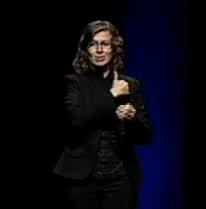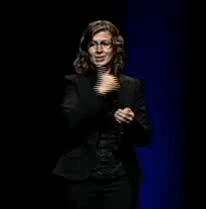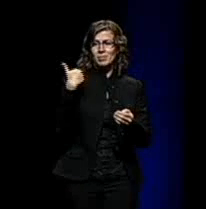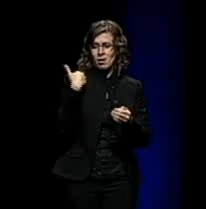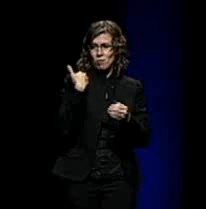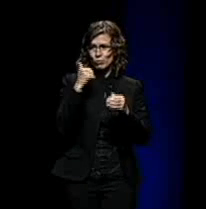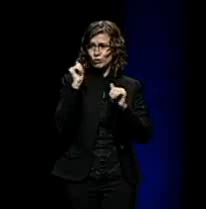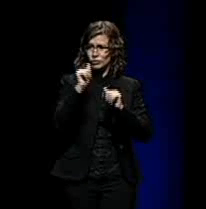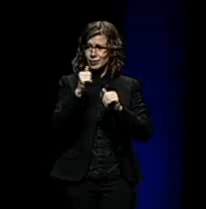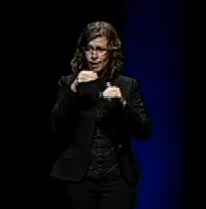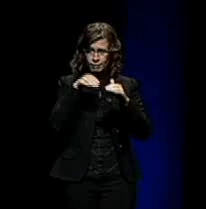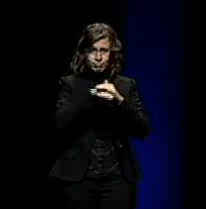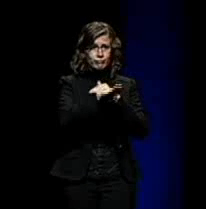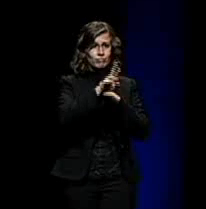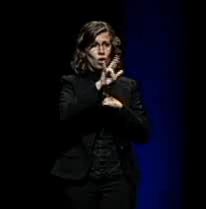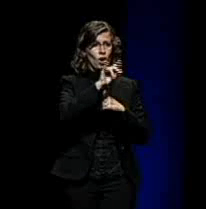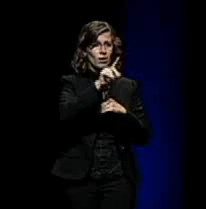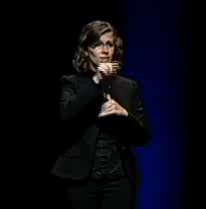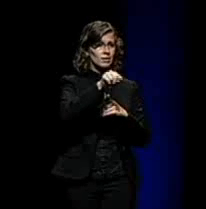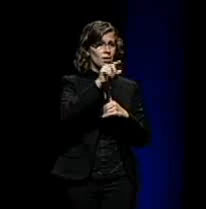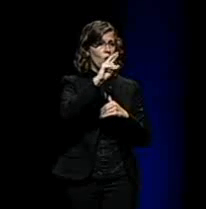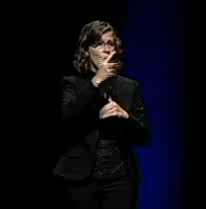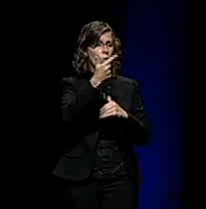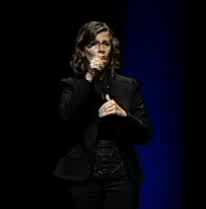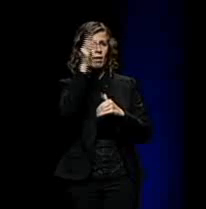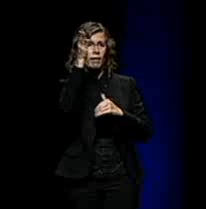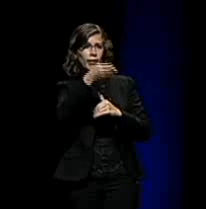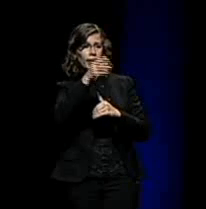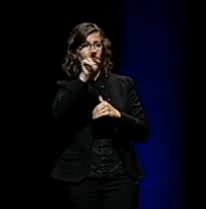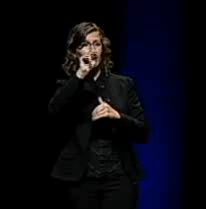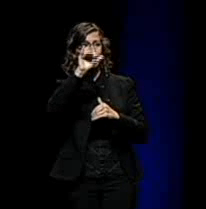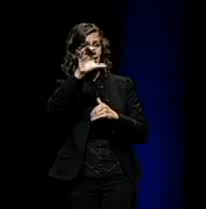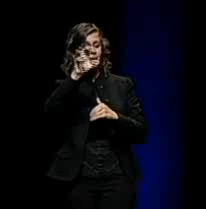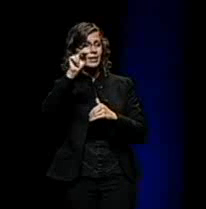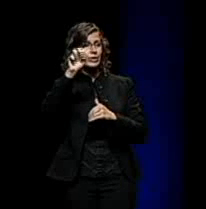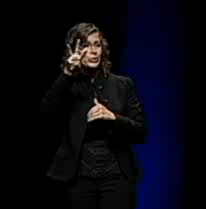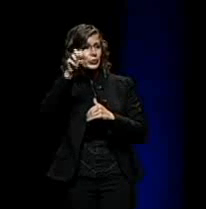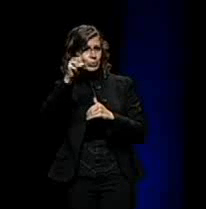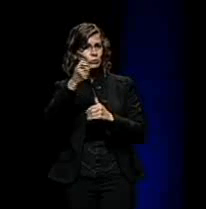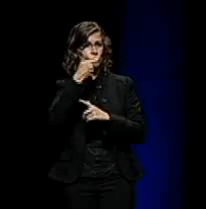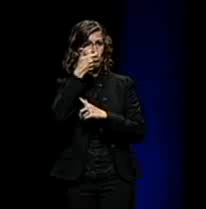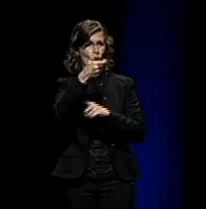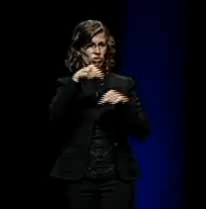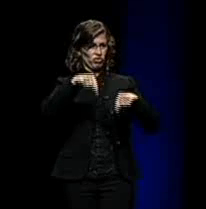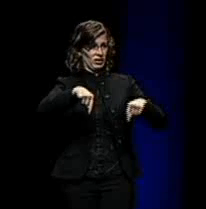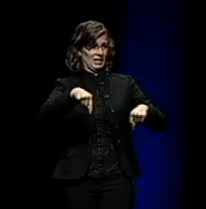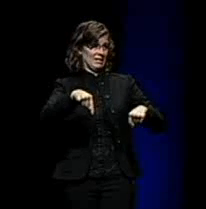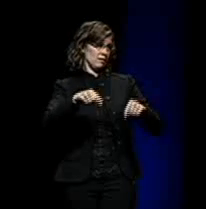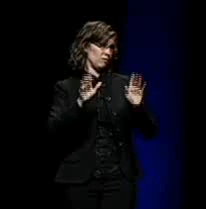NIC News. So I think that's a really excellent way to communicate to.